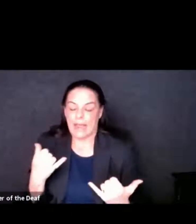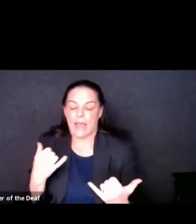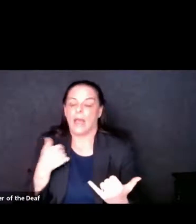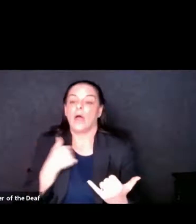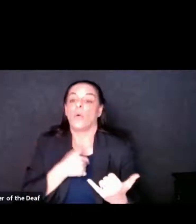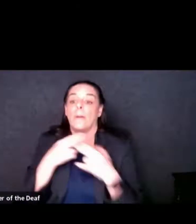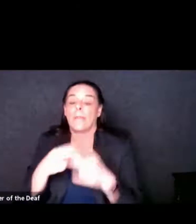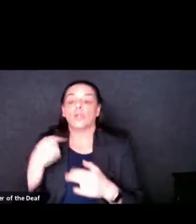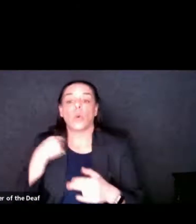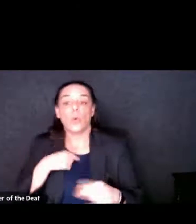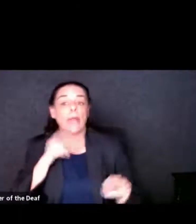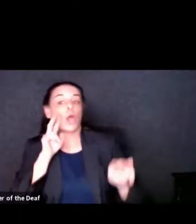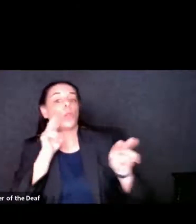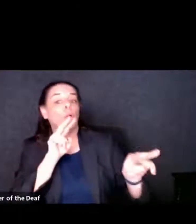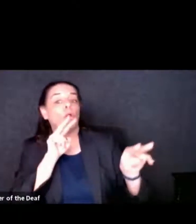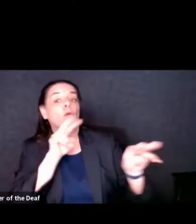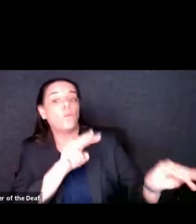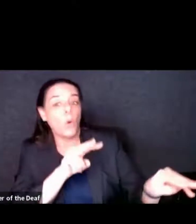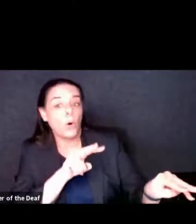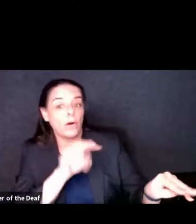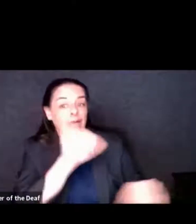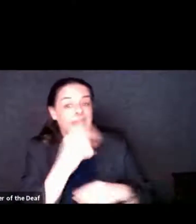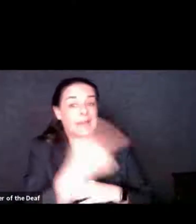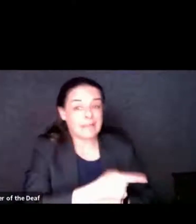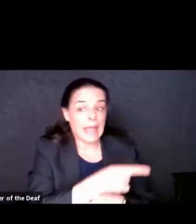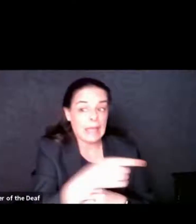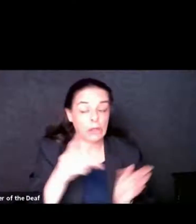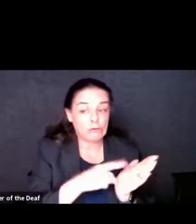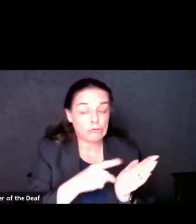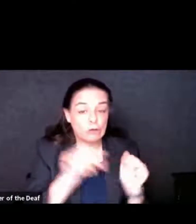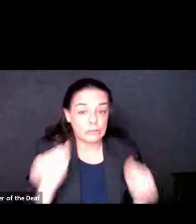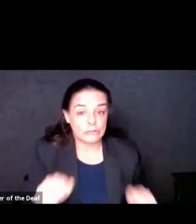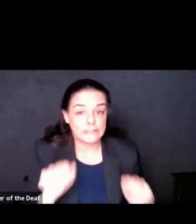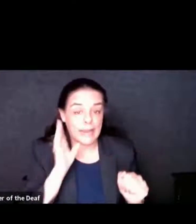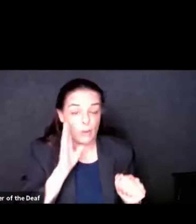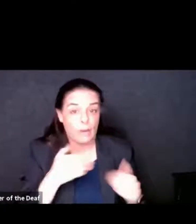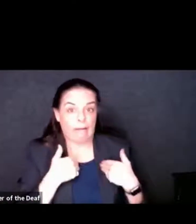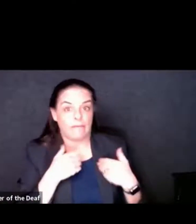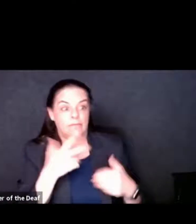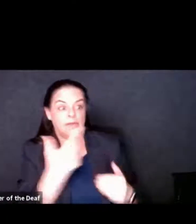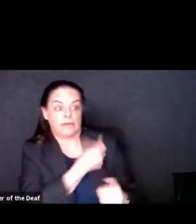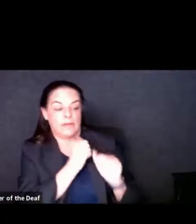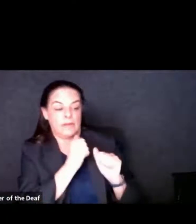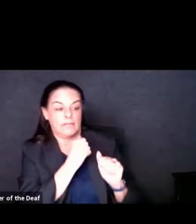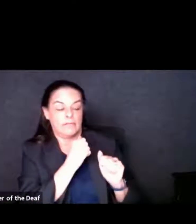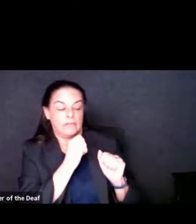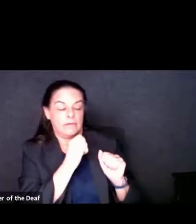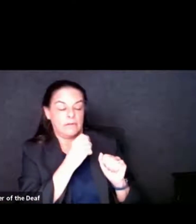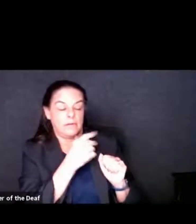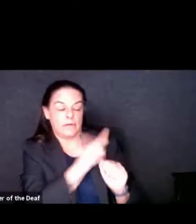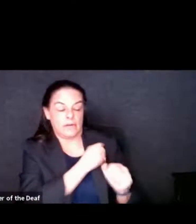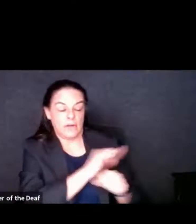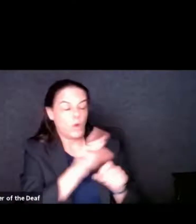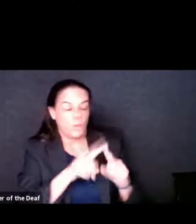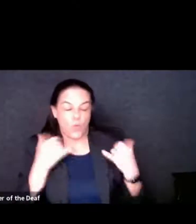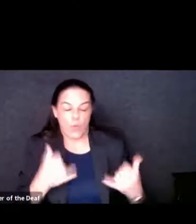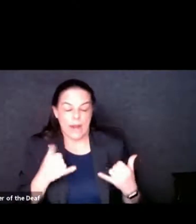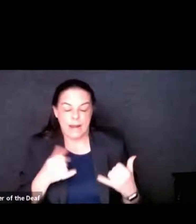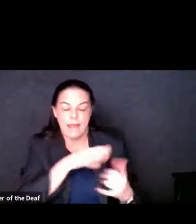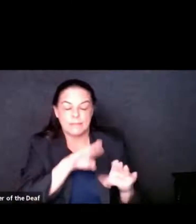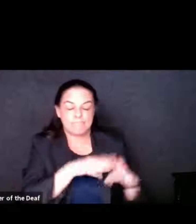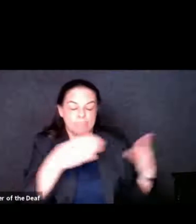day when it's in the private providers' hands. But right now, it's public health, hospitals, and those private pharmacies that